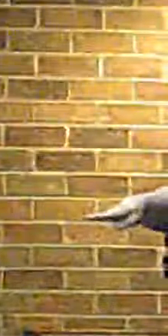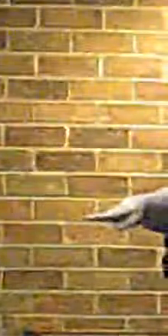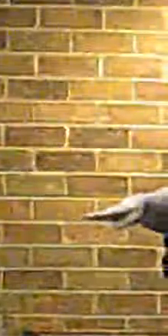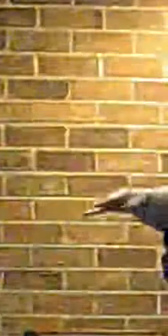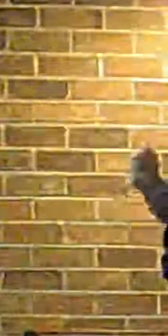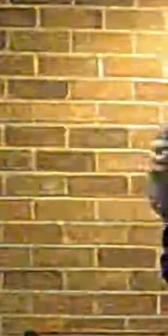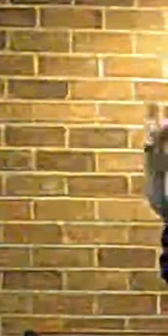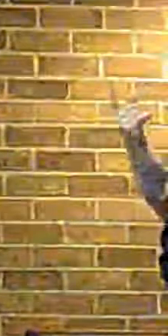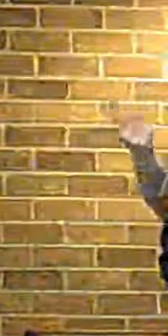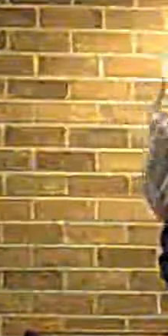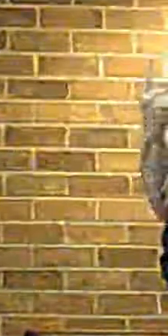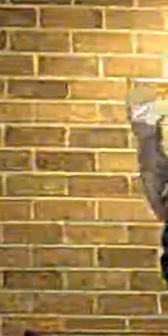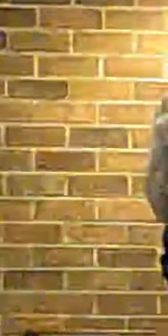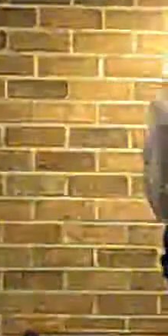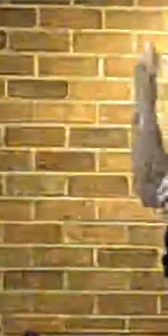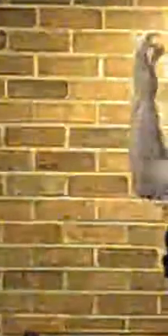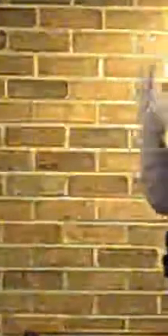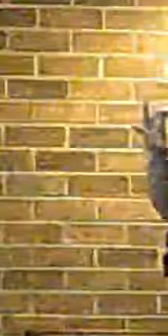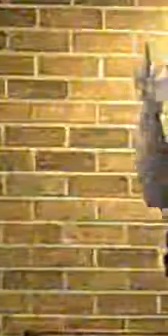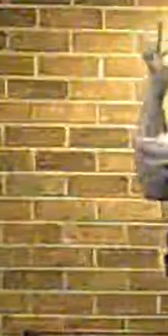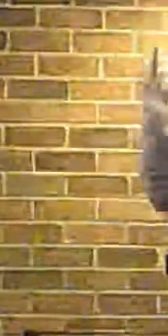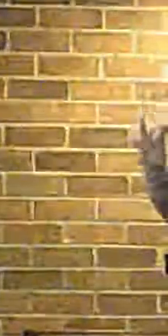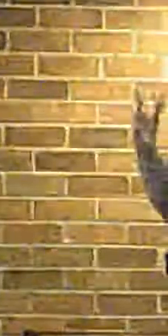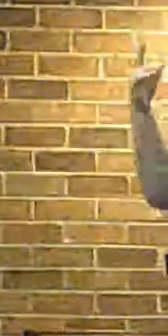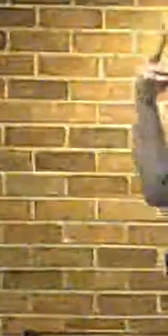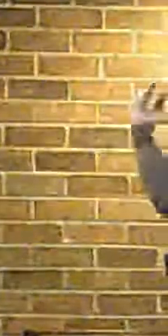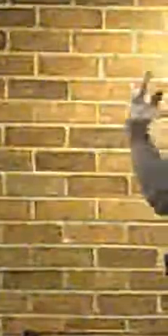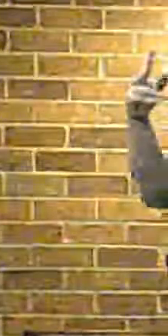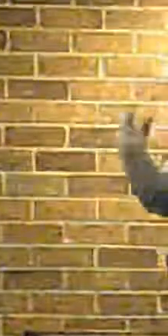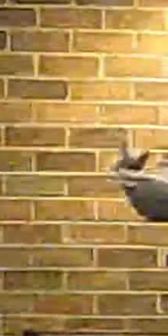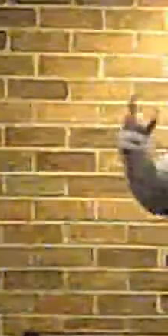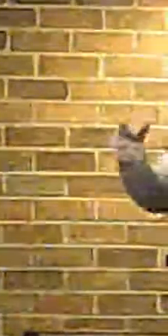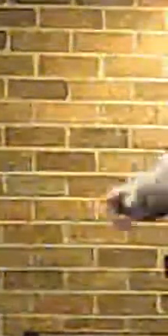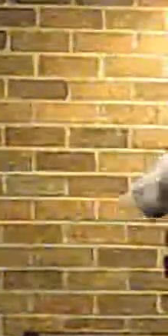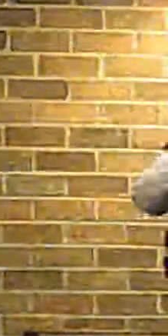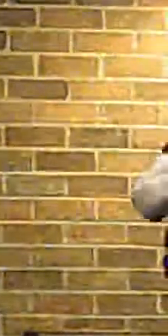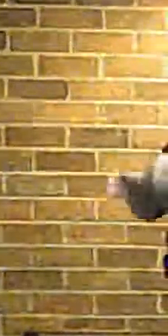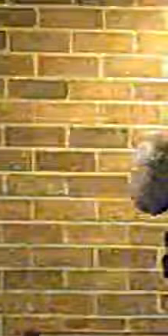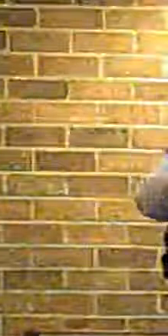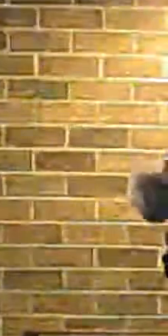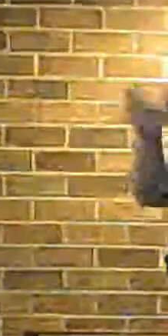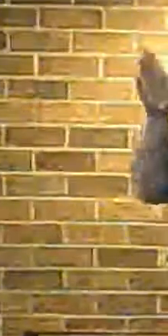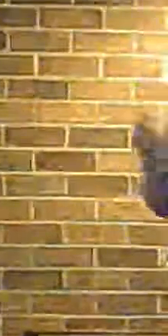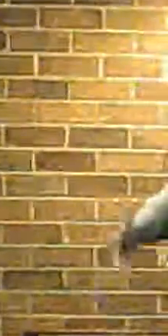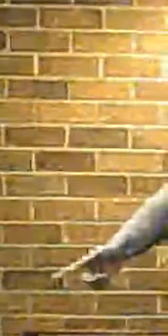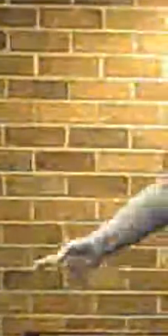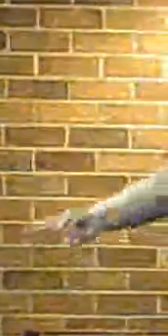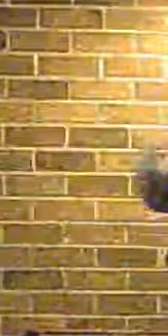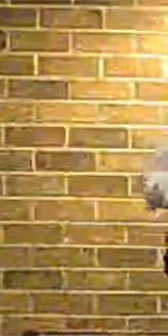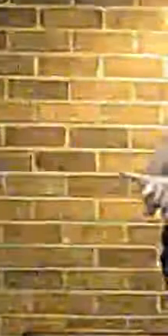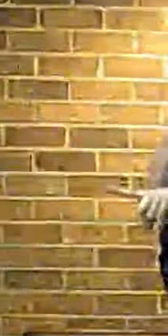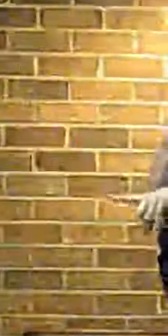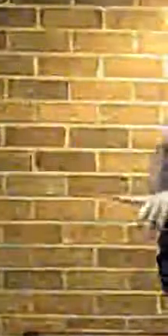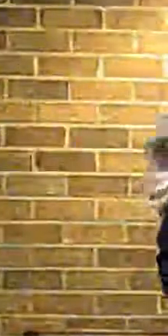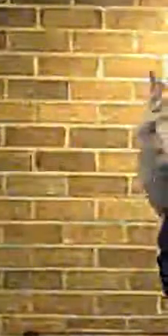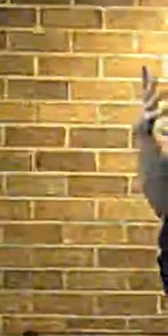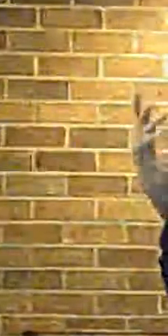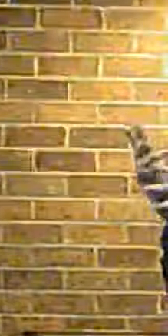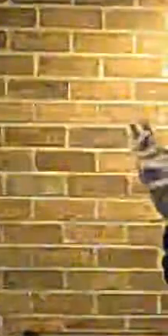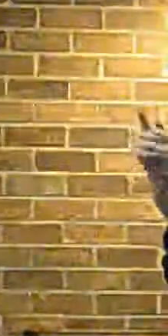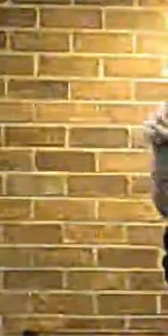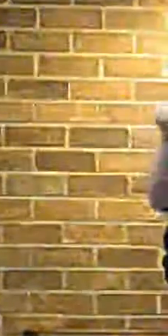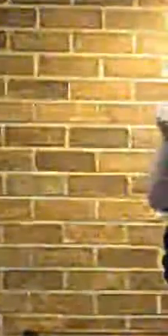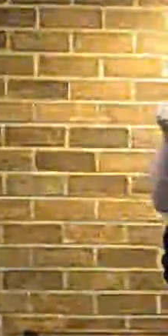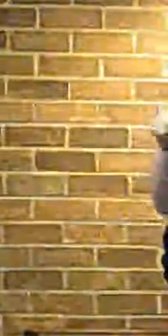whoever gets in power, these cuts will carry on, and you've got to respond to them. I now come to the two reports